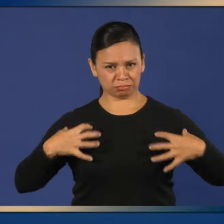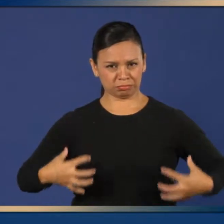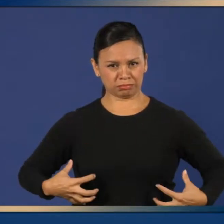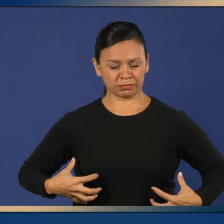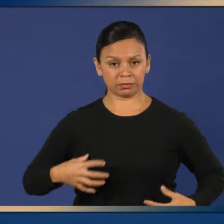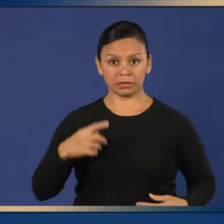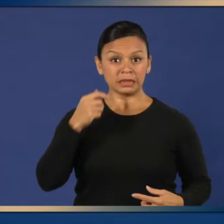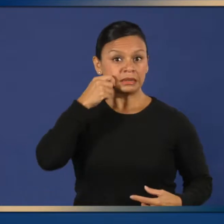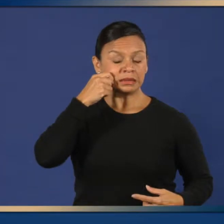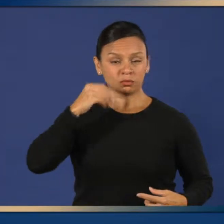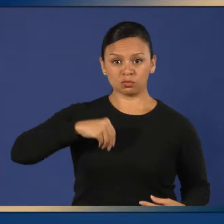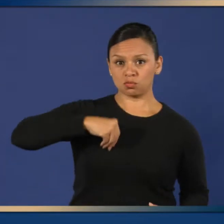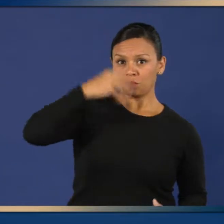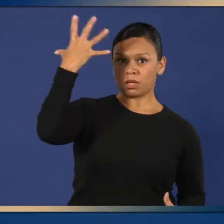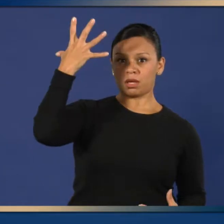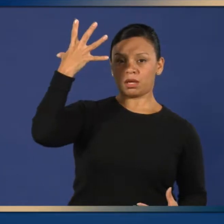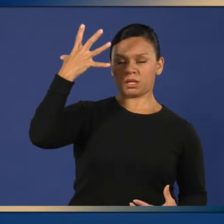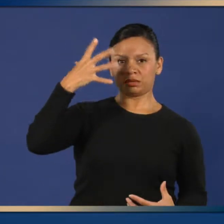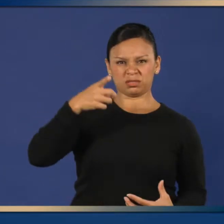weakness,